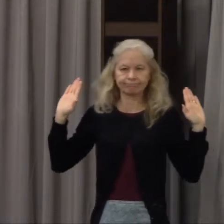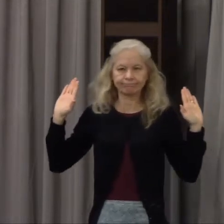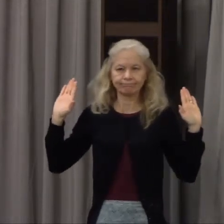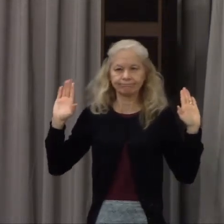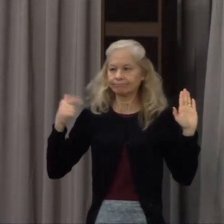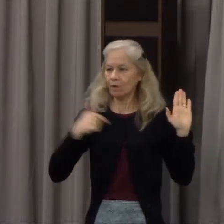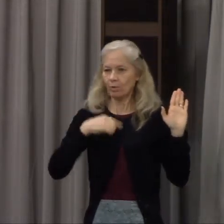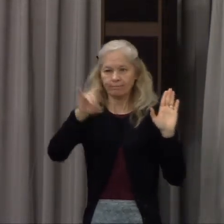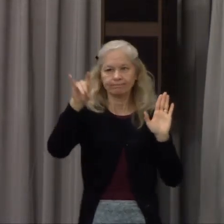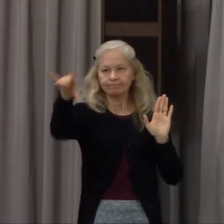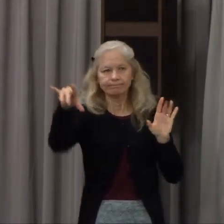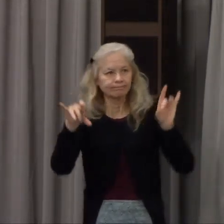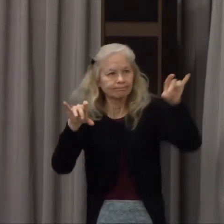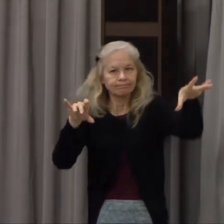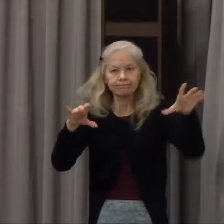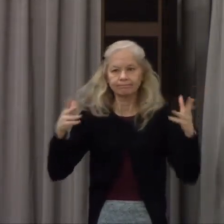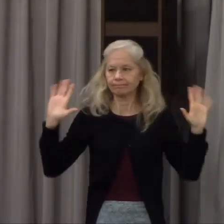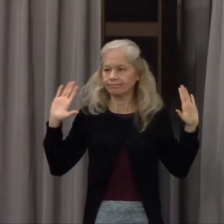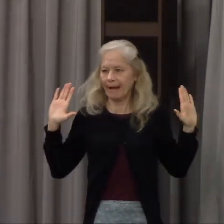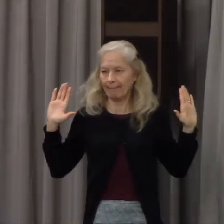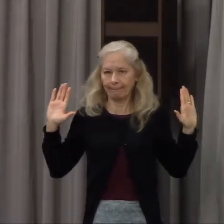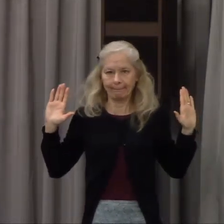I was thinking about